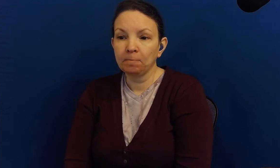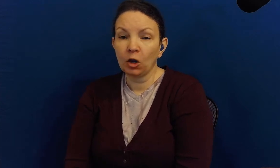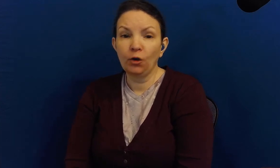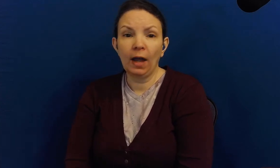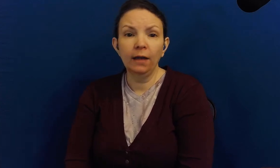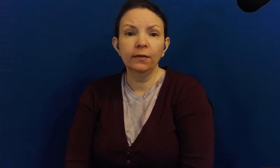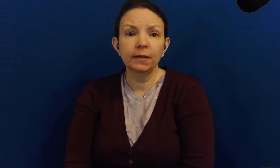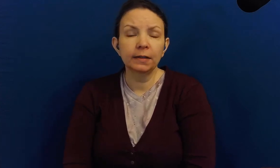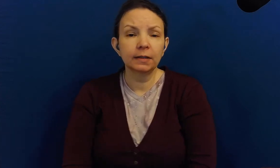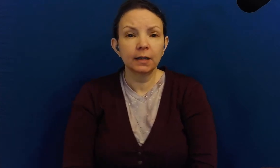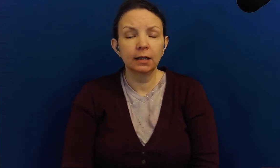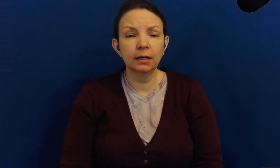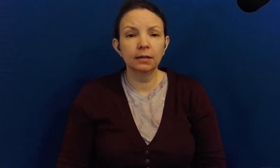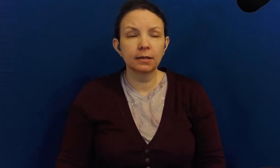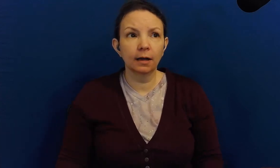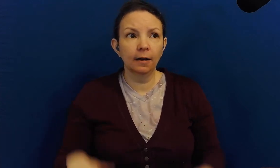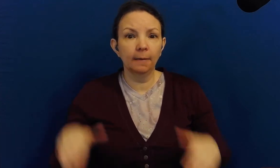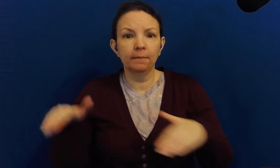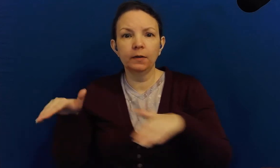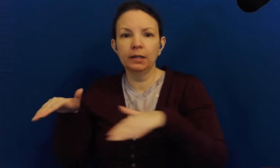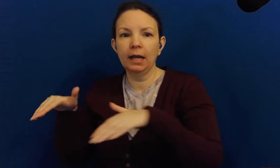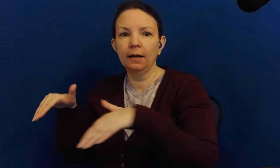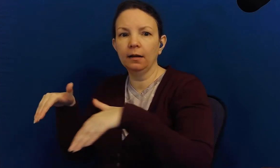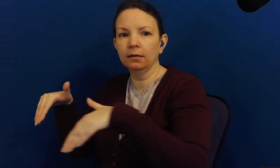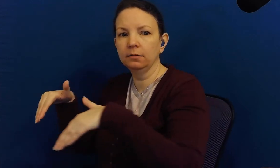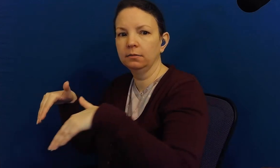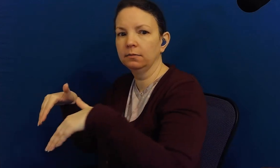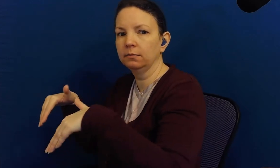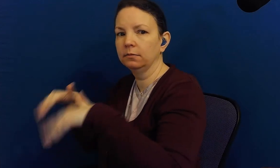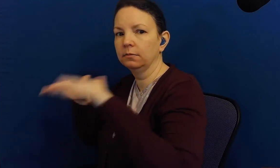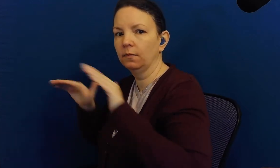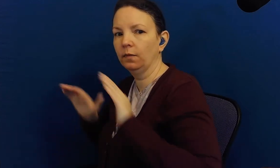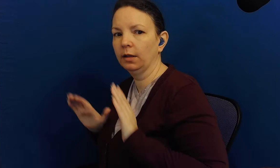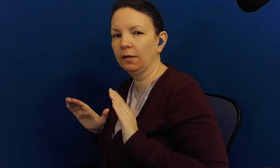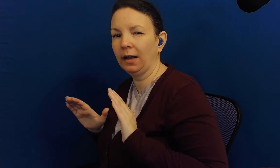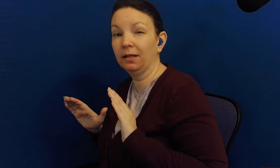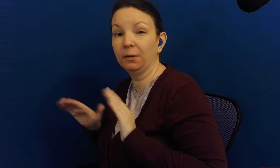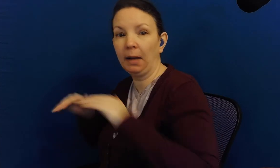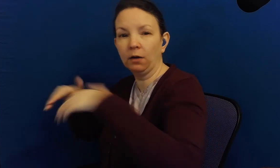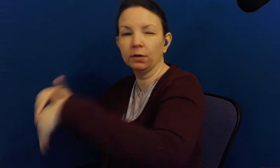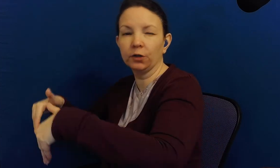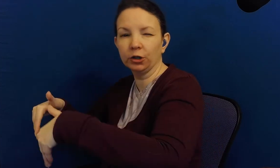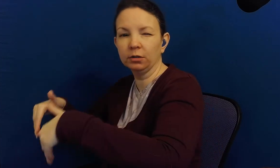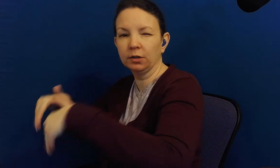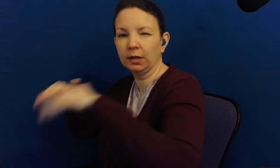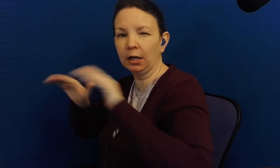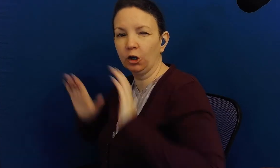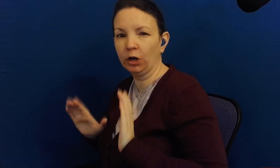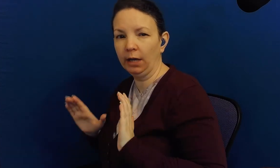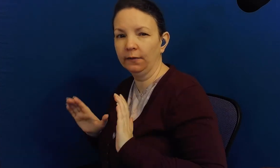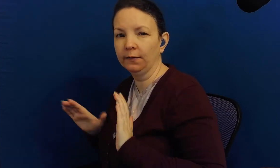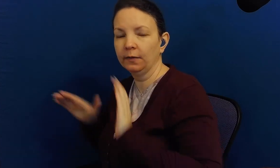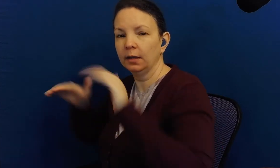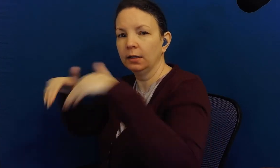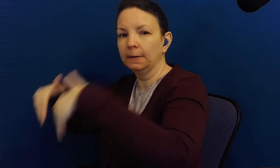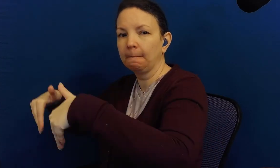Grave is you take a little mound of dirt. So you think of grave.